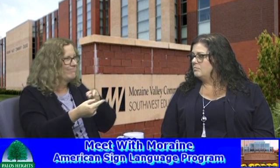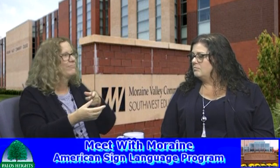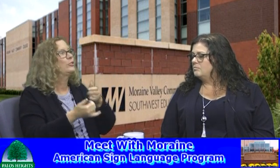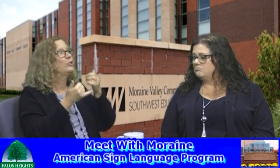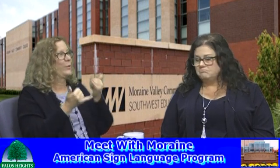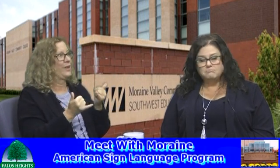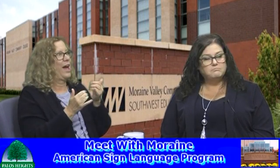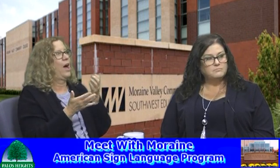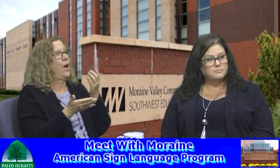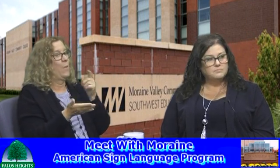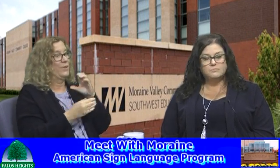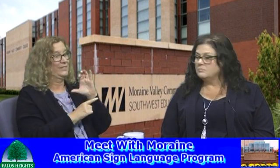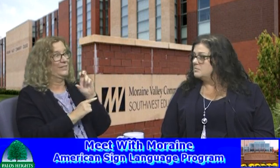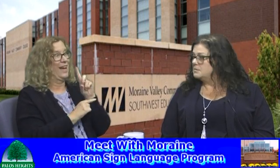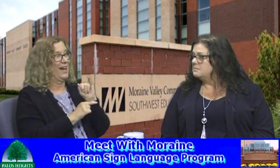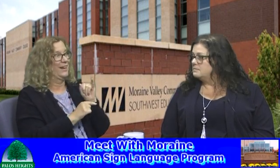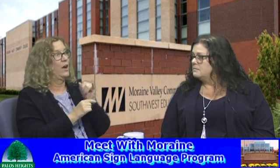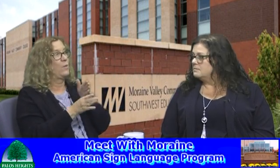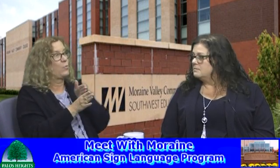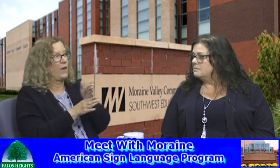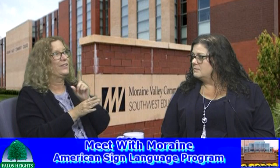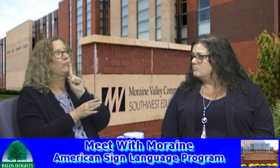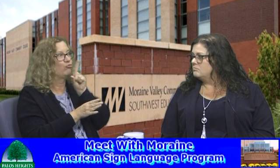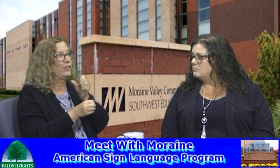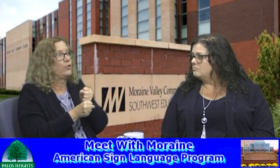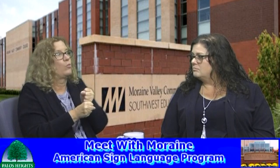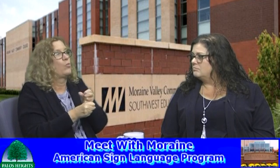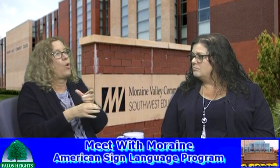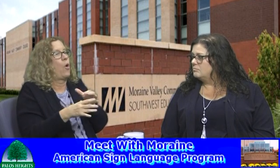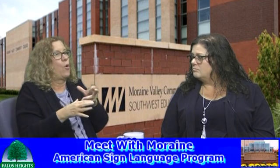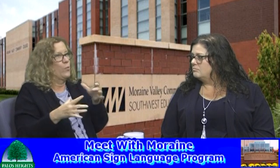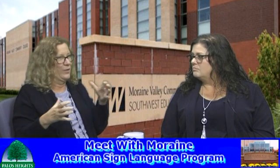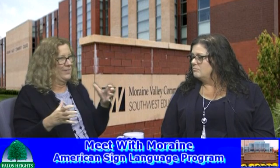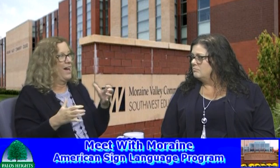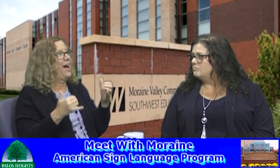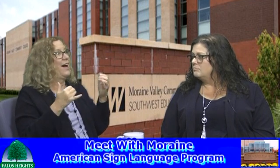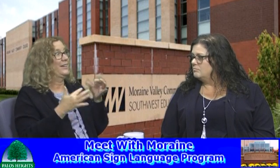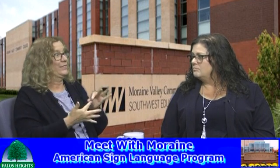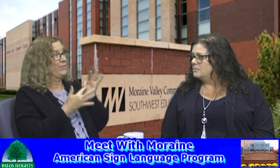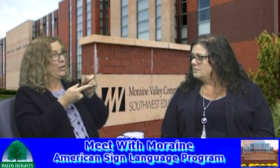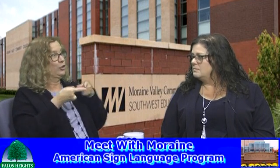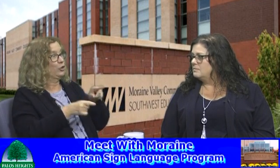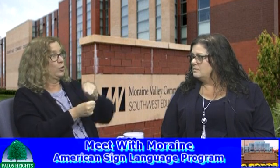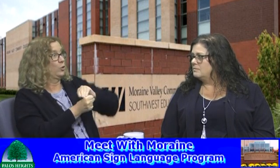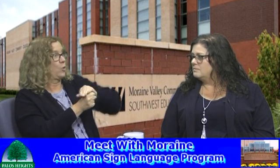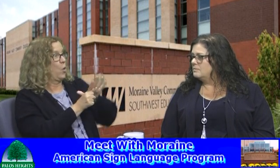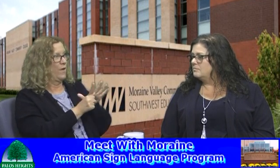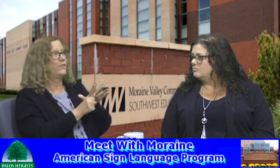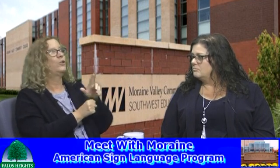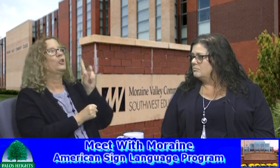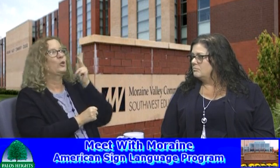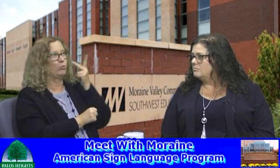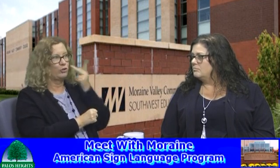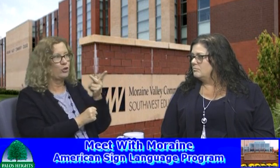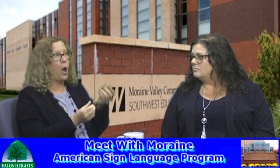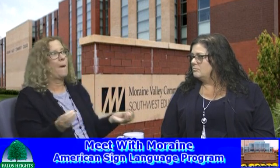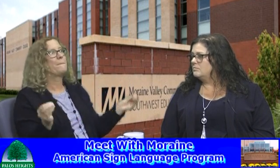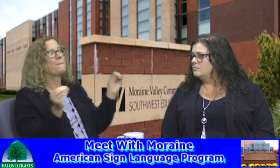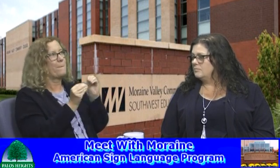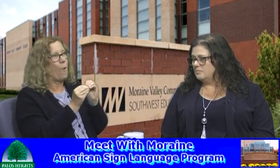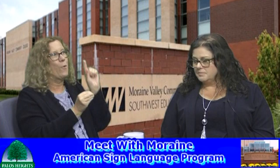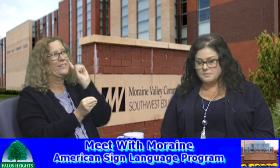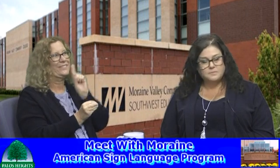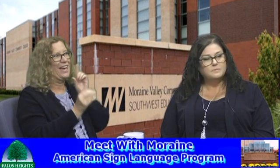languages. And you have less of that communication breakdown. So that CDI profession, the Certified Deaf Interpreter profession, is a growing